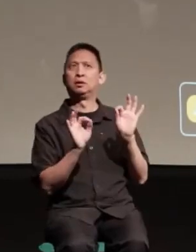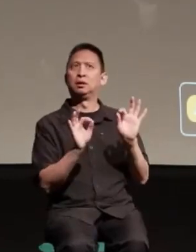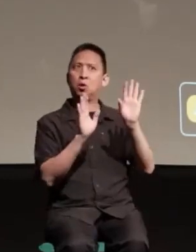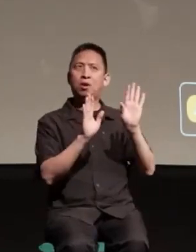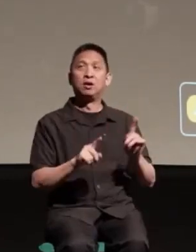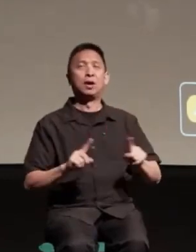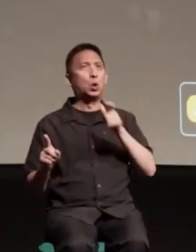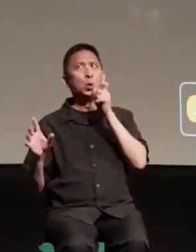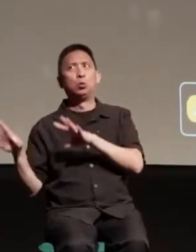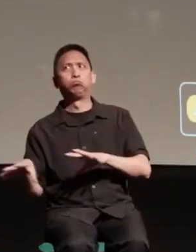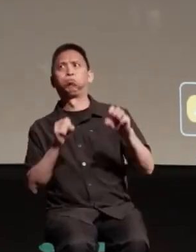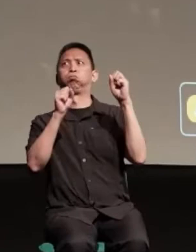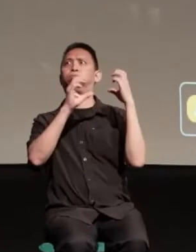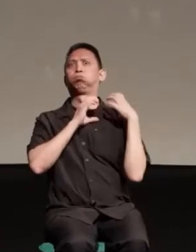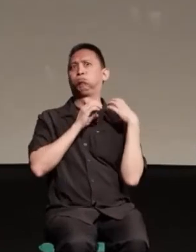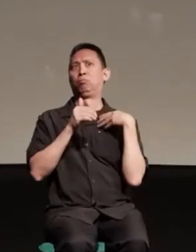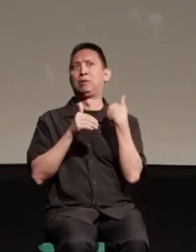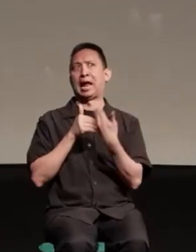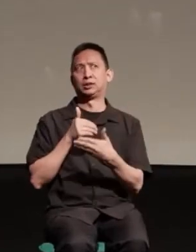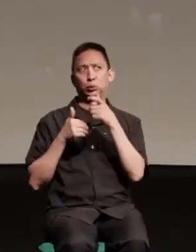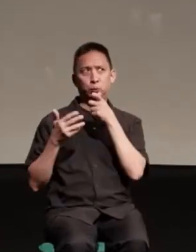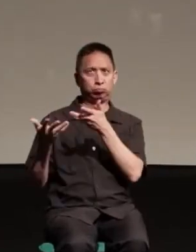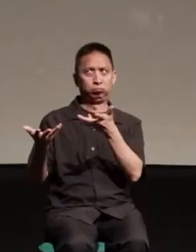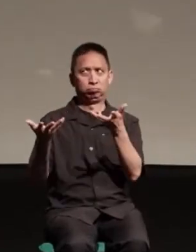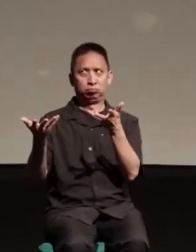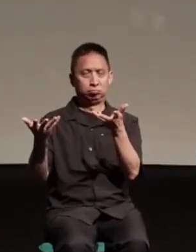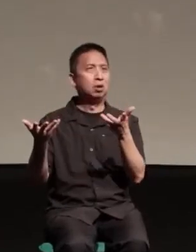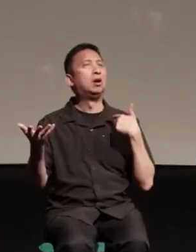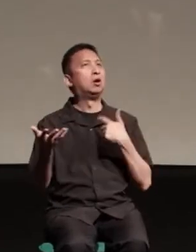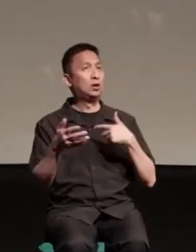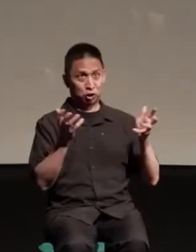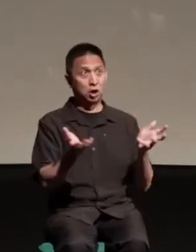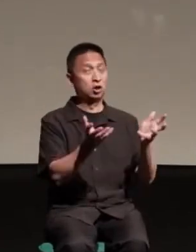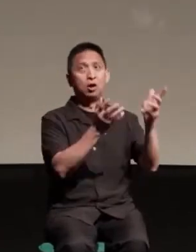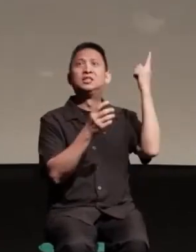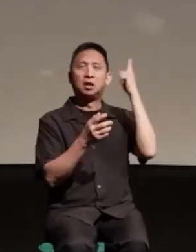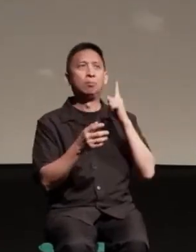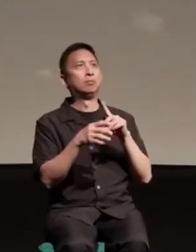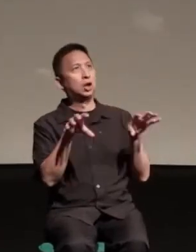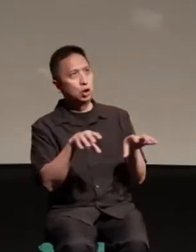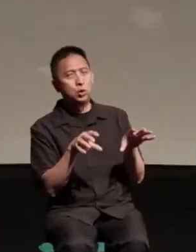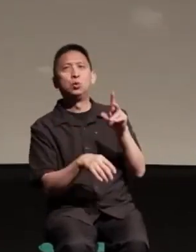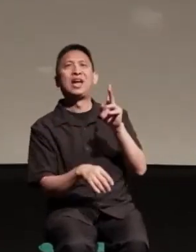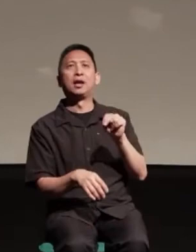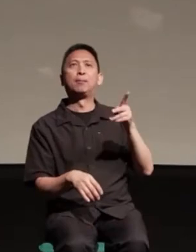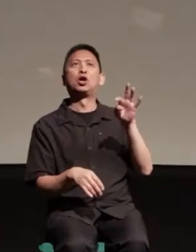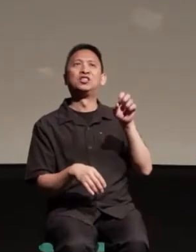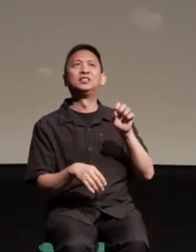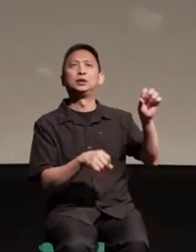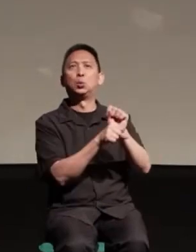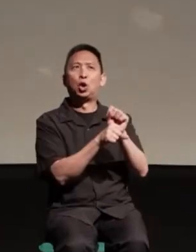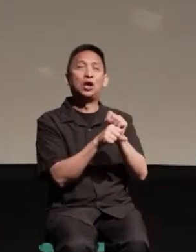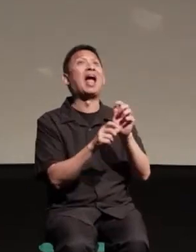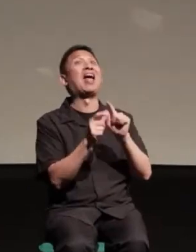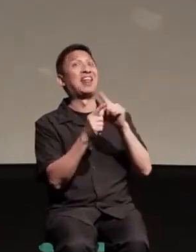else to do it now? But let's encourage them to redo it with someone else directing it and see how it does and match the effort and investment